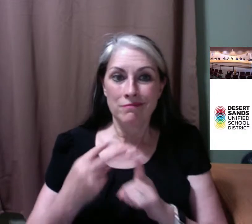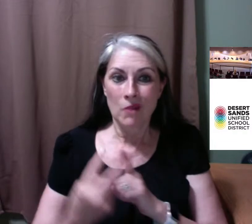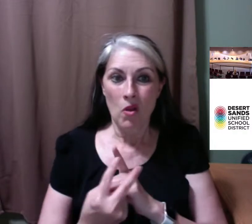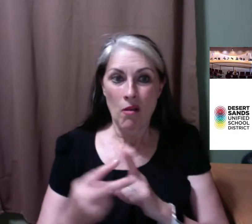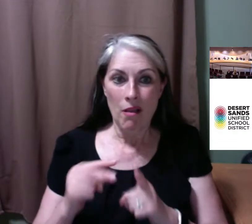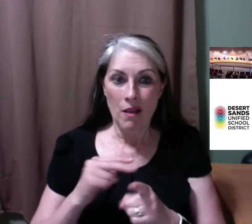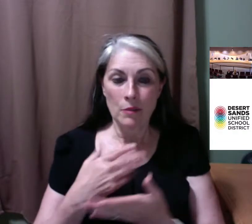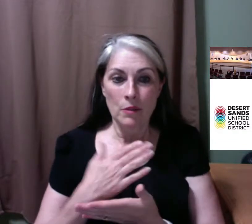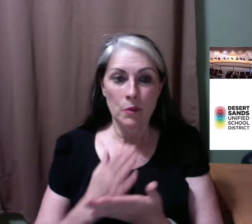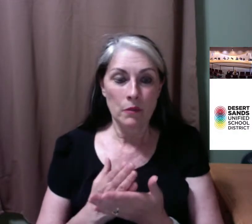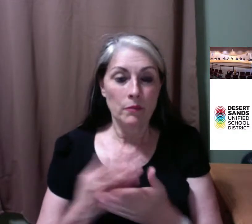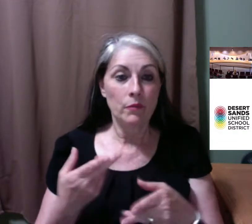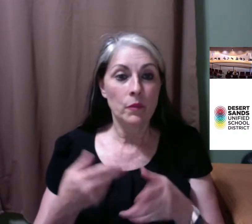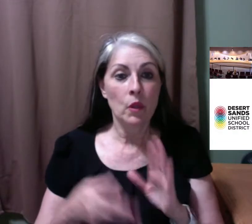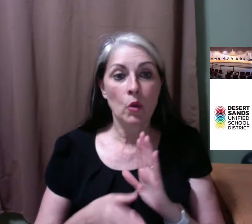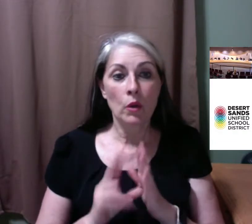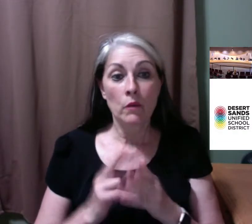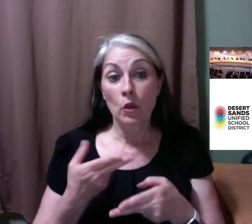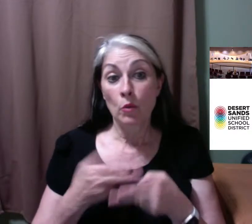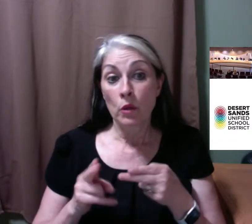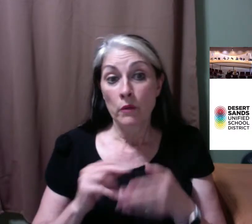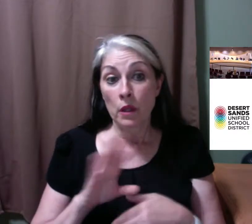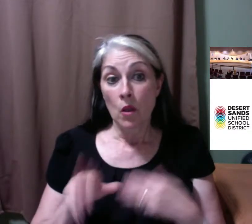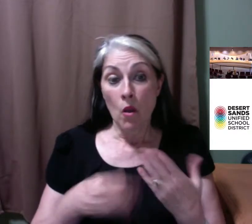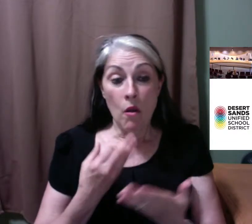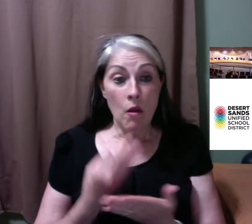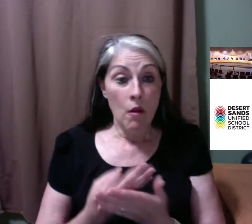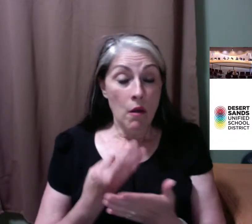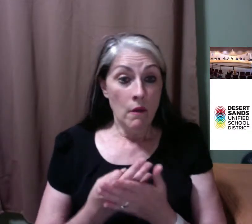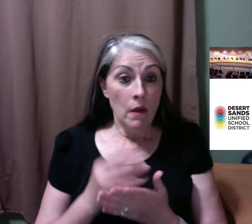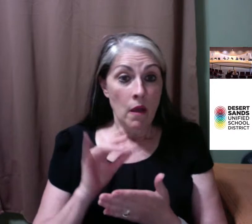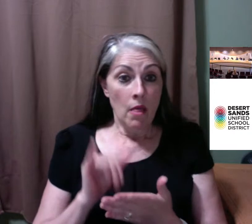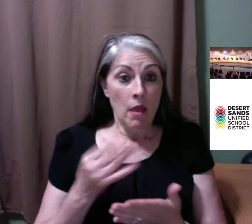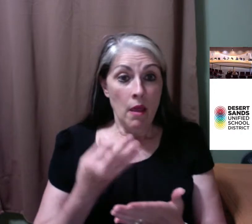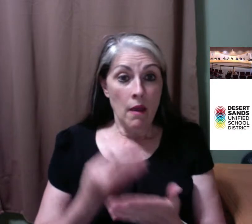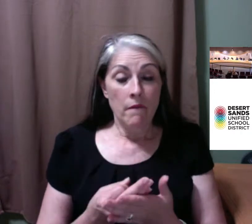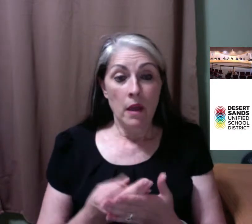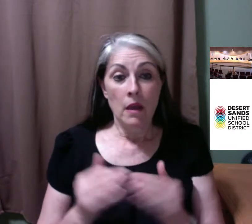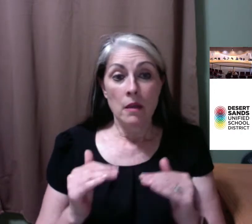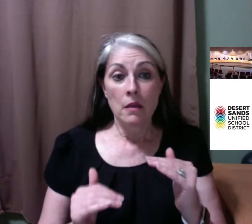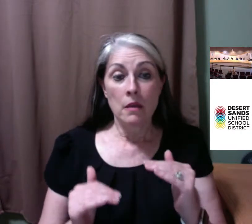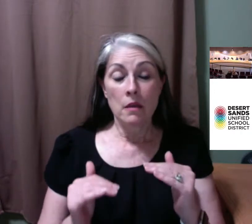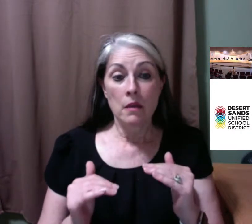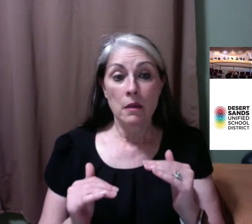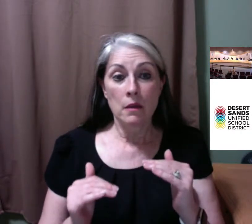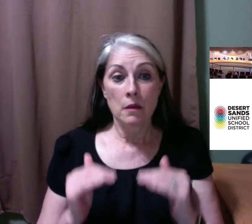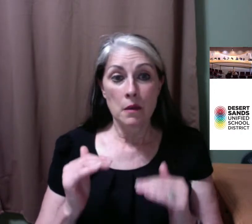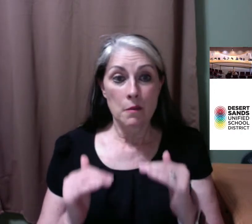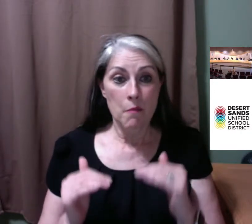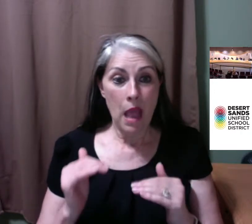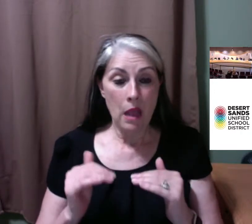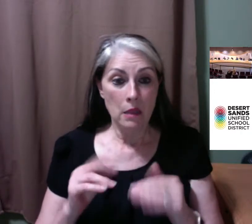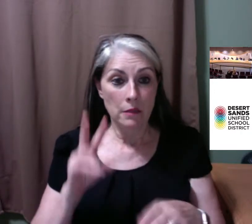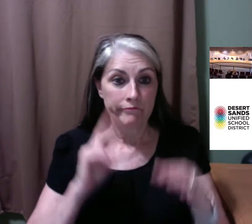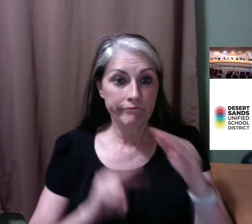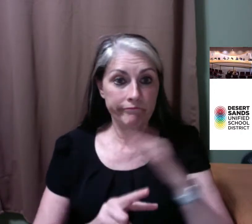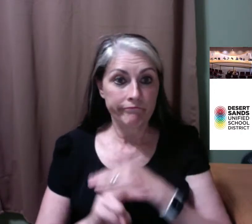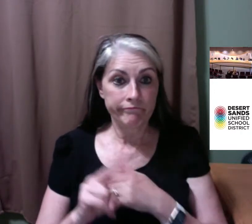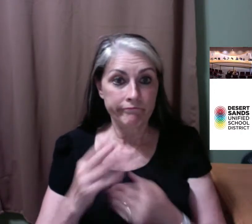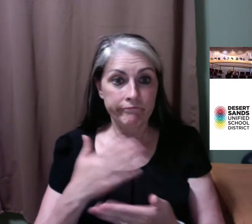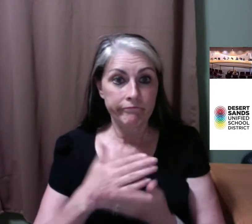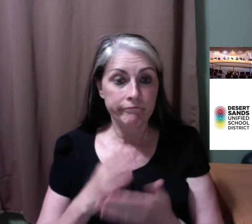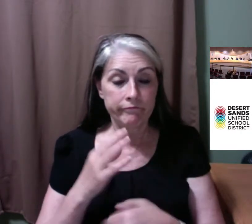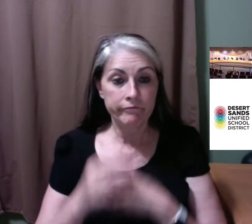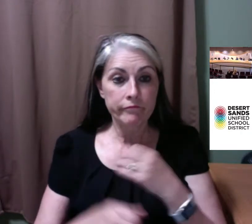So I'll go over briefly all funds, and this ending fund balance is the ending fund balance projection in the budget year.